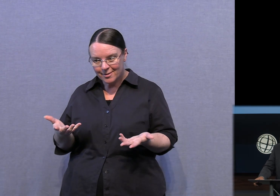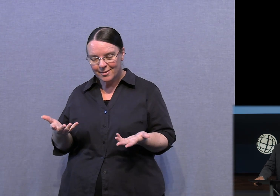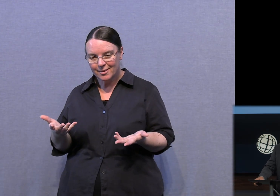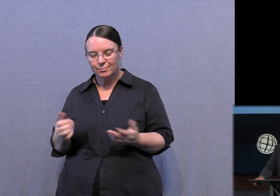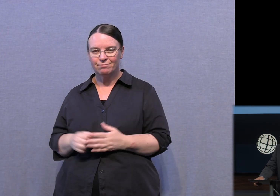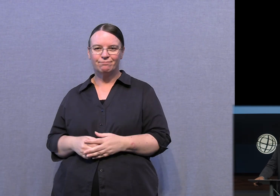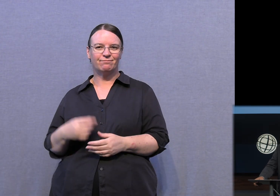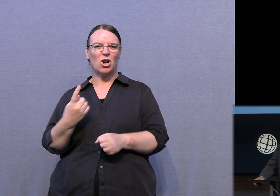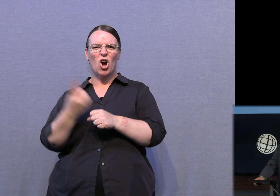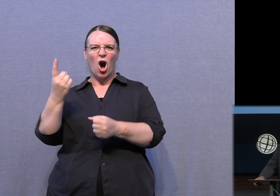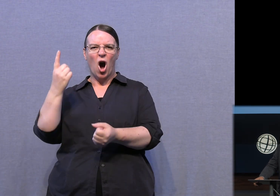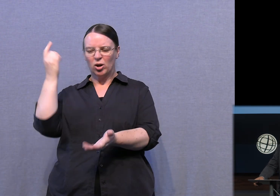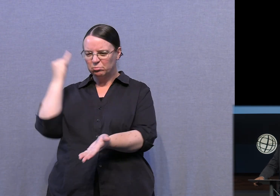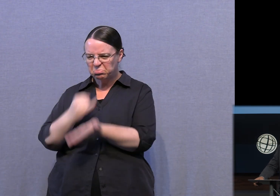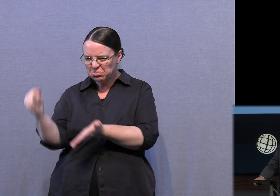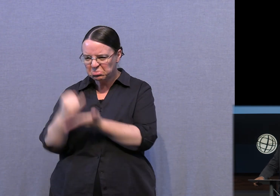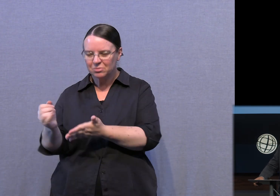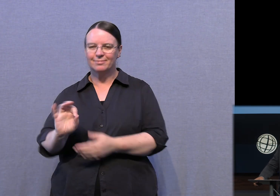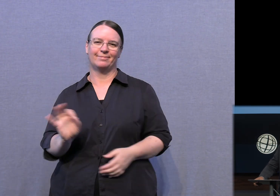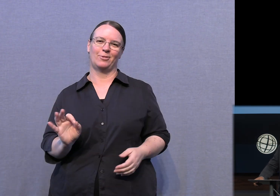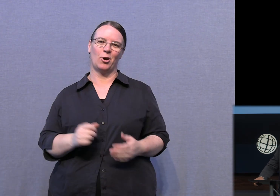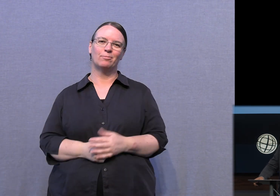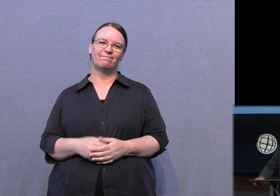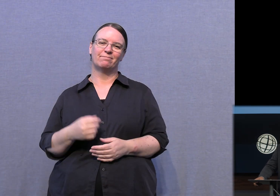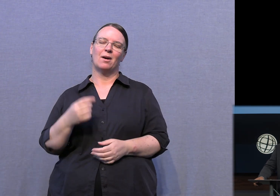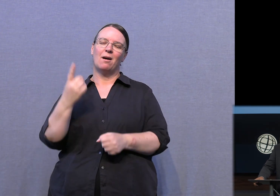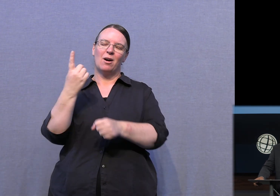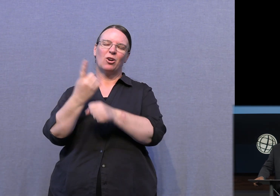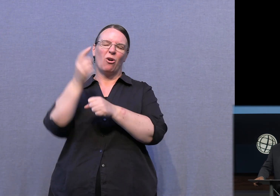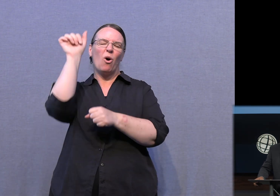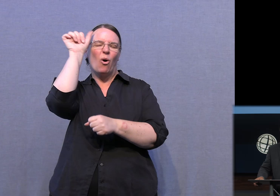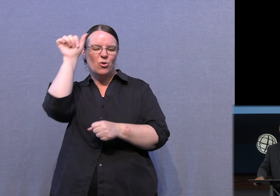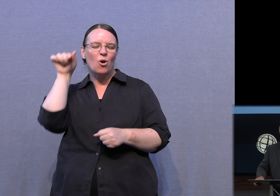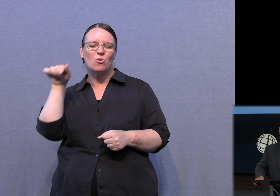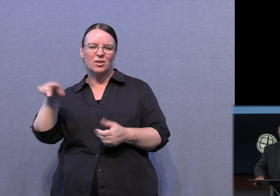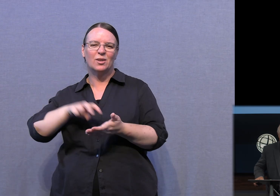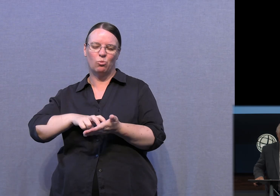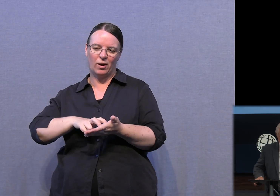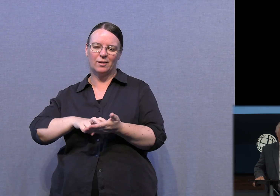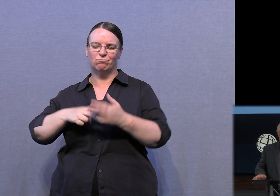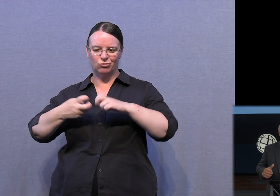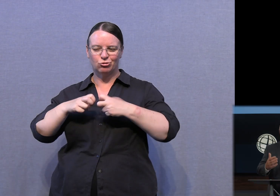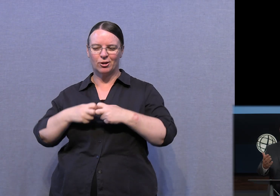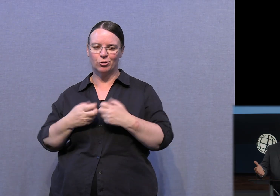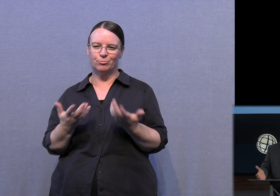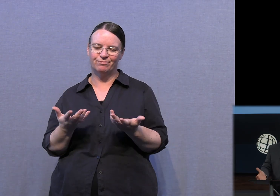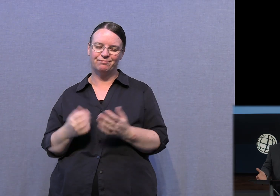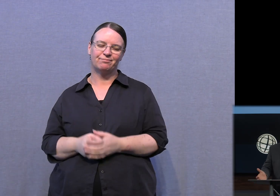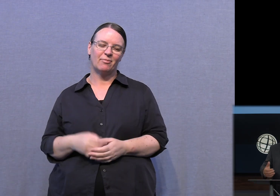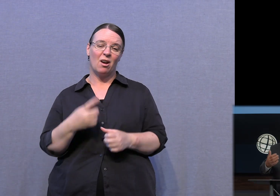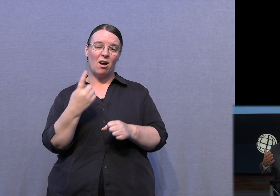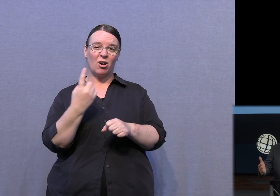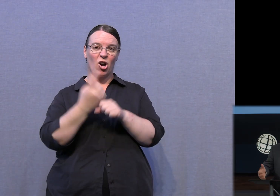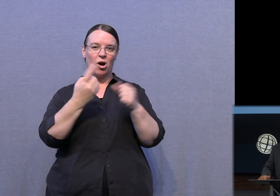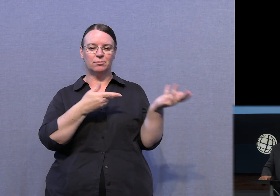didn't rebuke him. God understood his weakness and his struggle. God sent an angel. The angel gave him